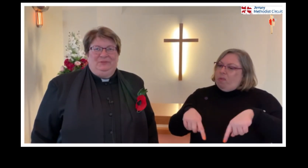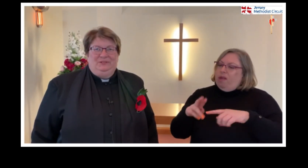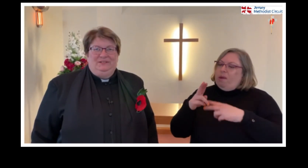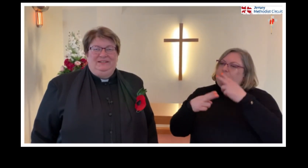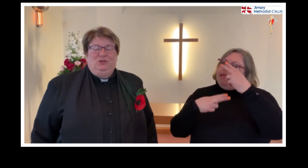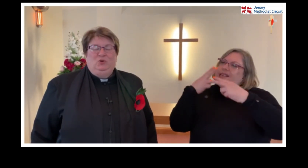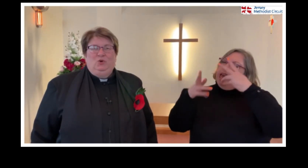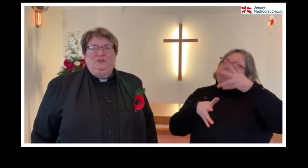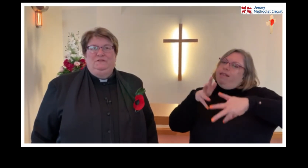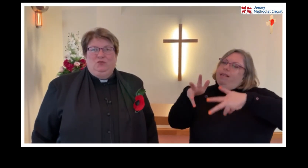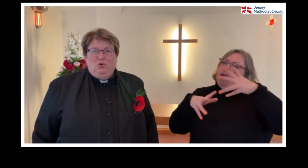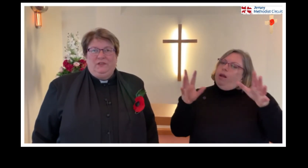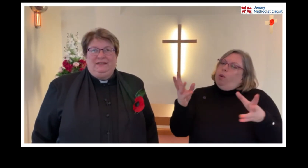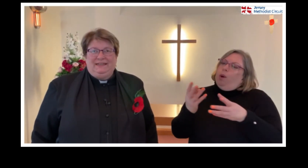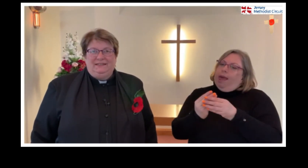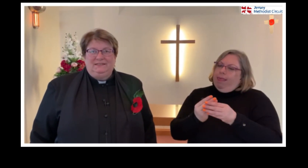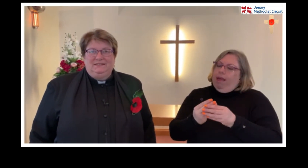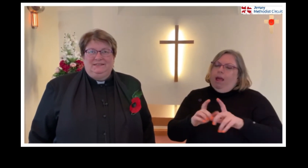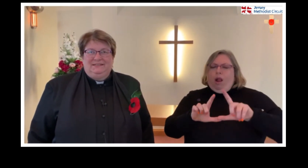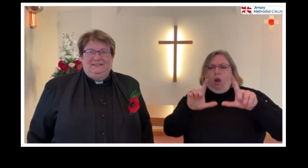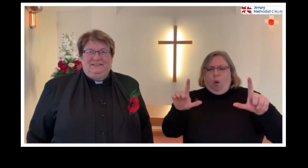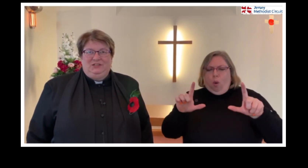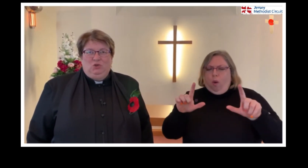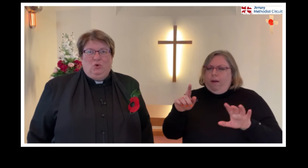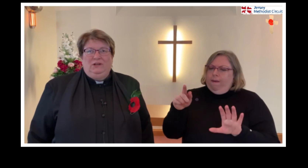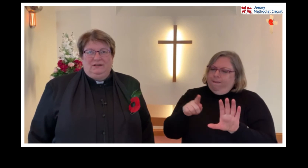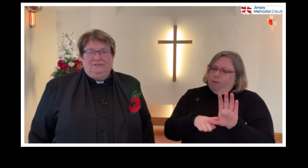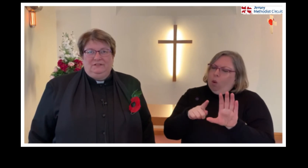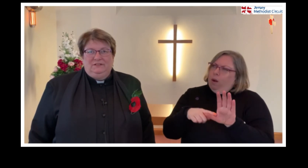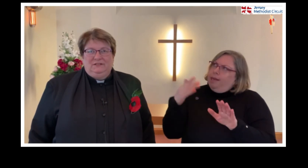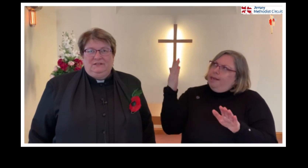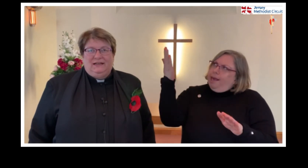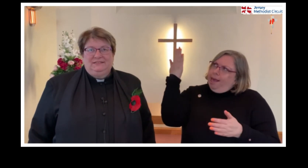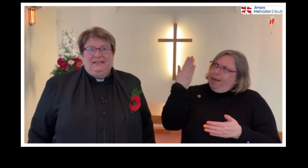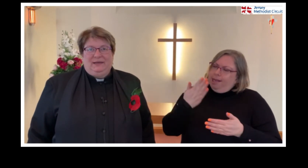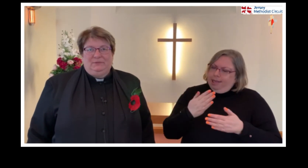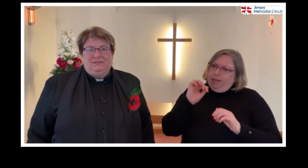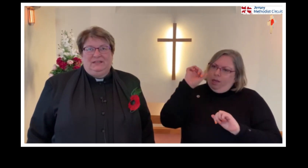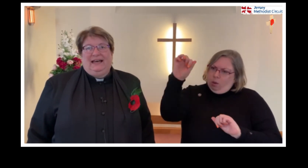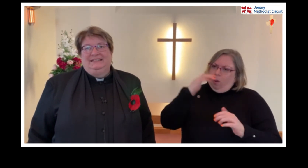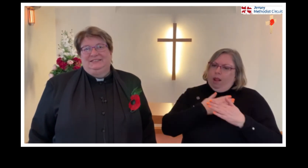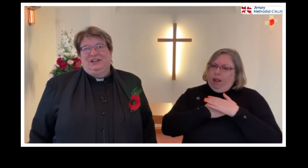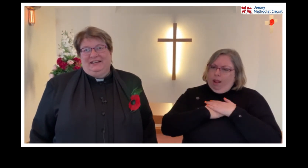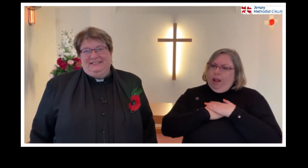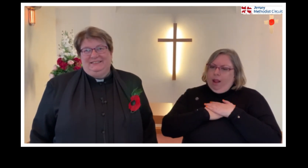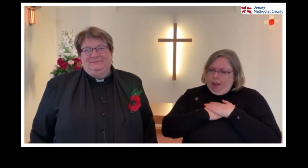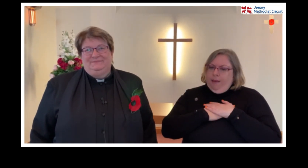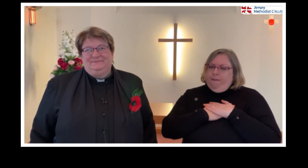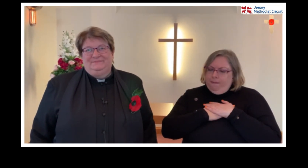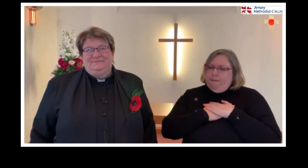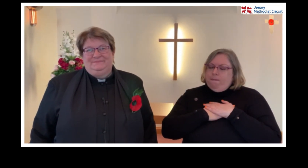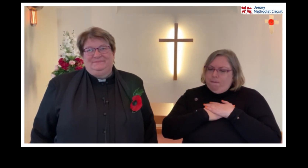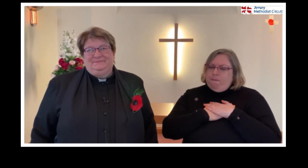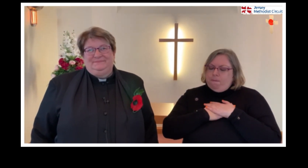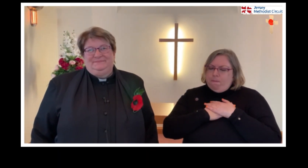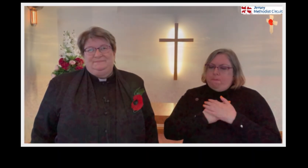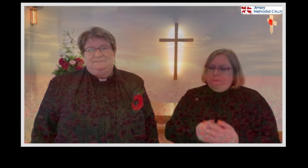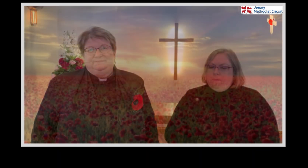Together now, Lord, for the years your love has kept and guided.